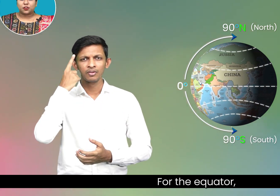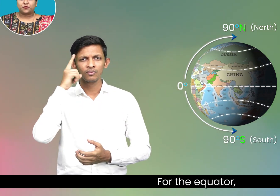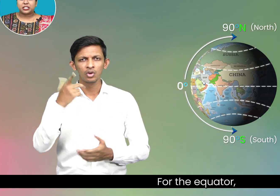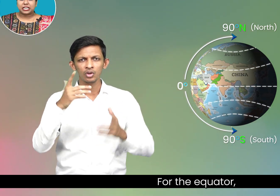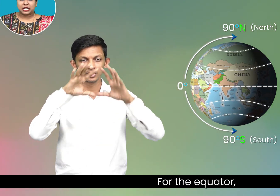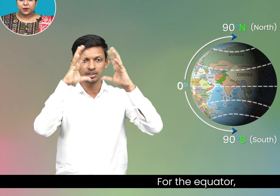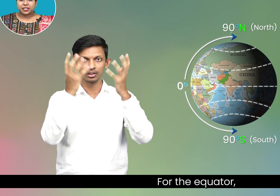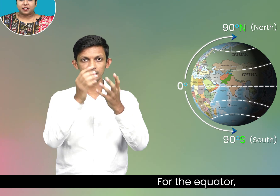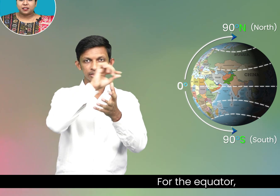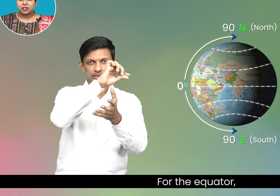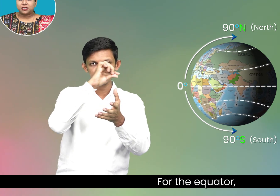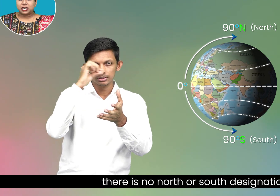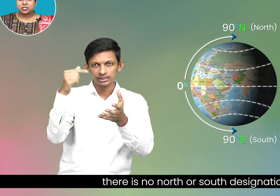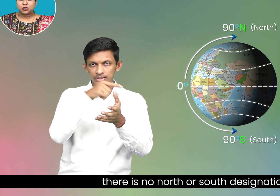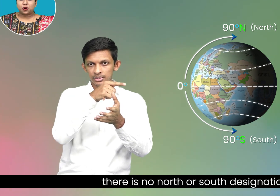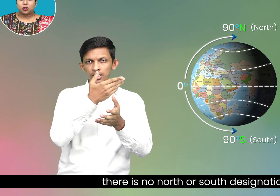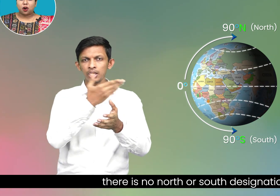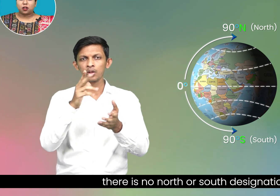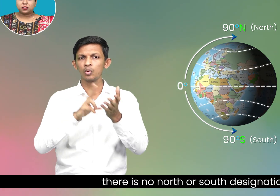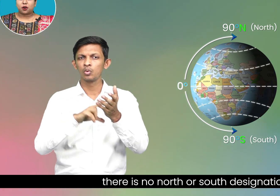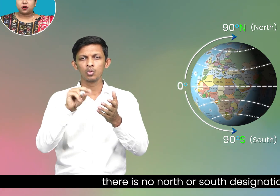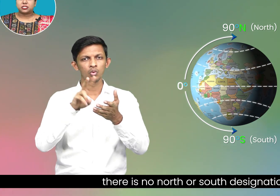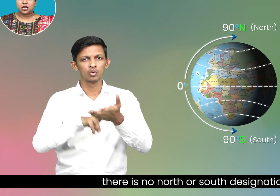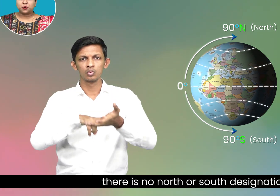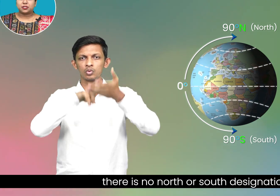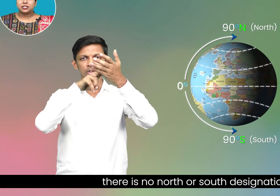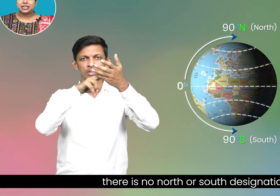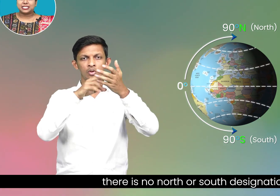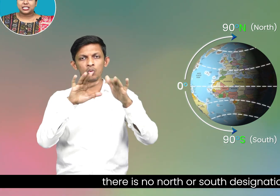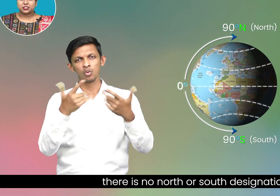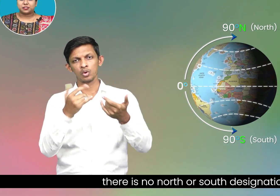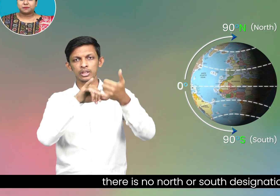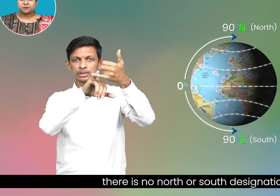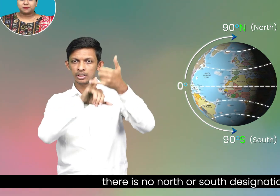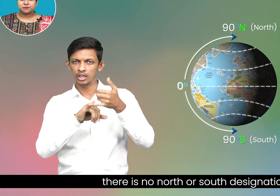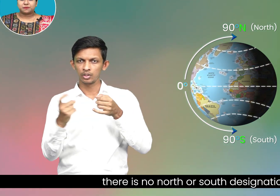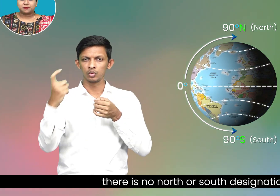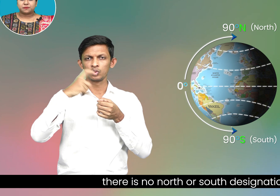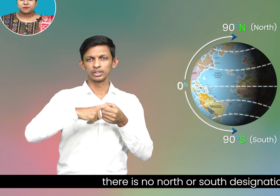For the equator, there is no north or south designation.